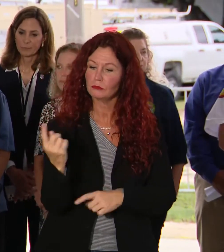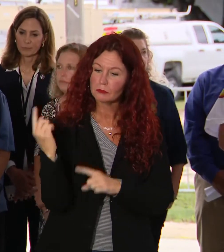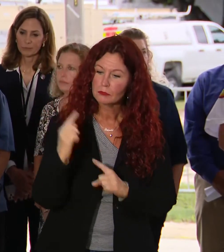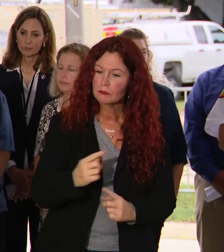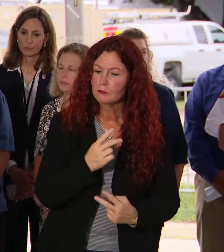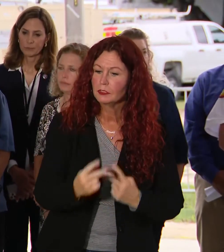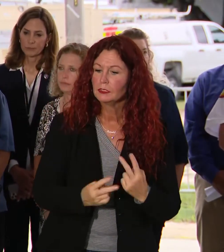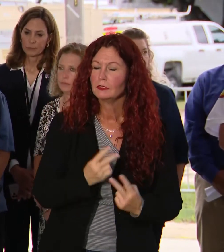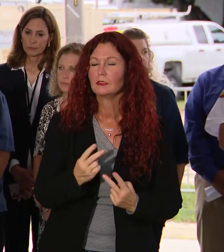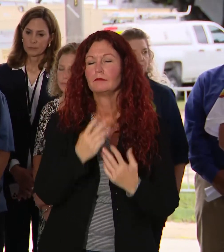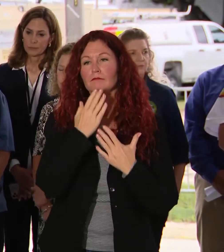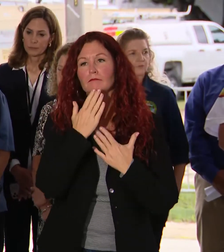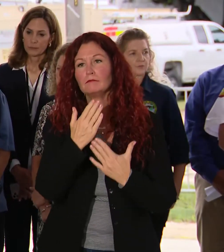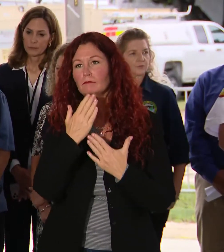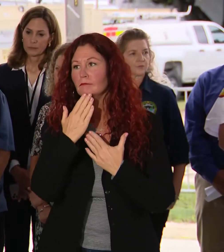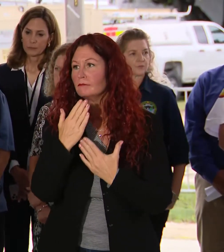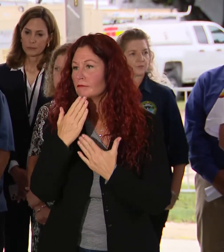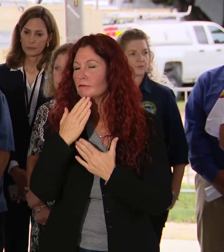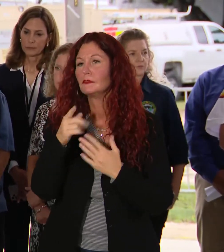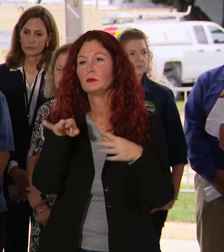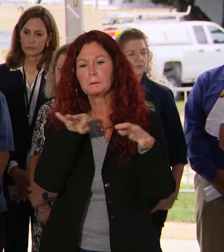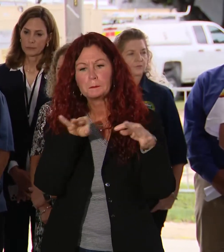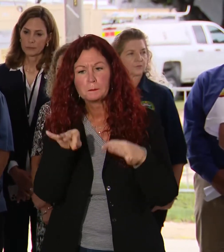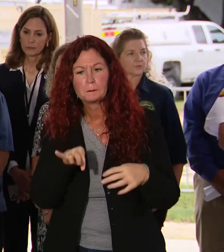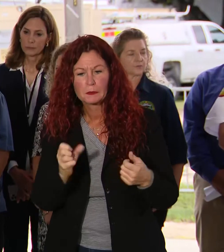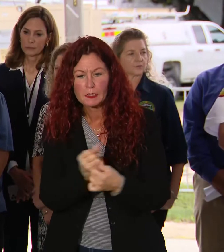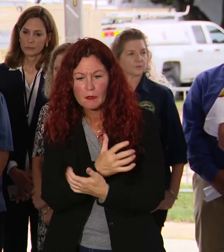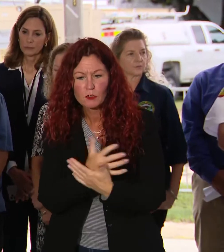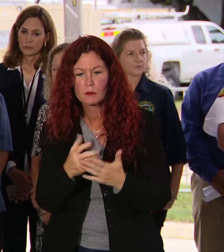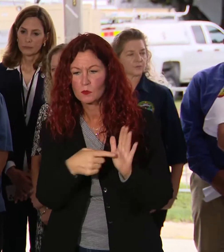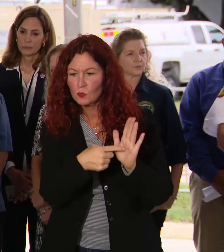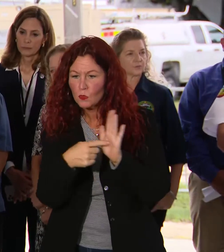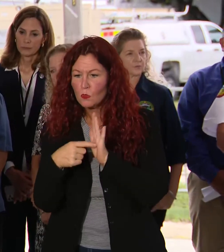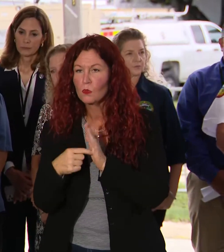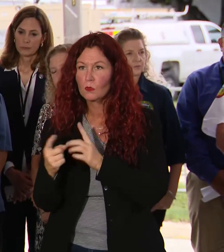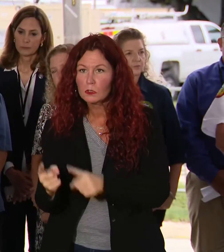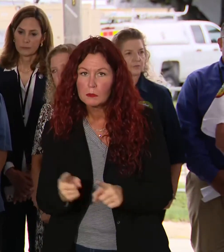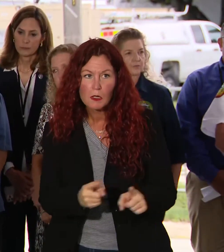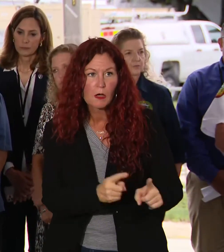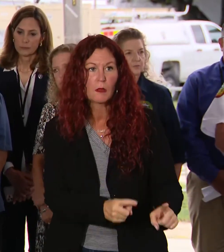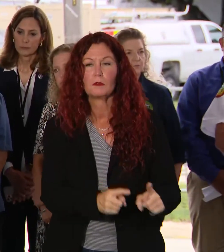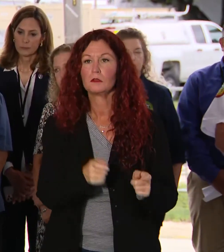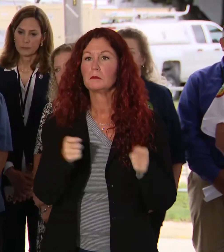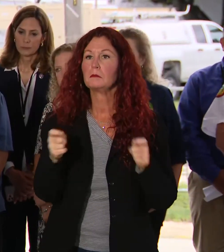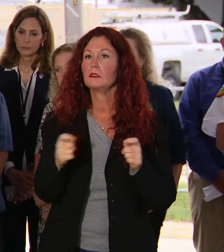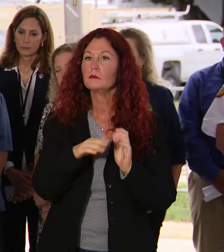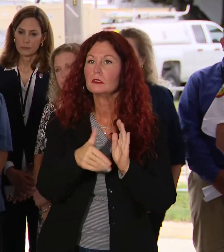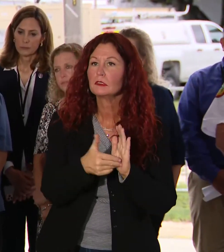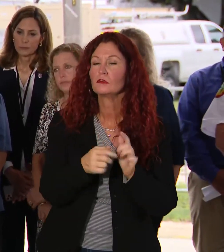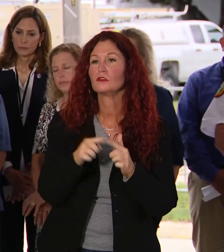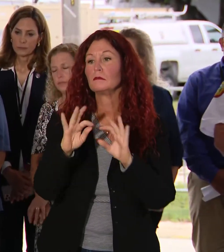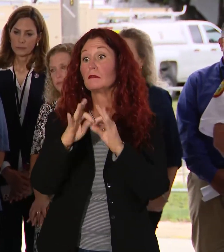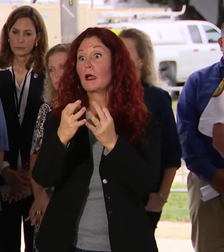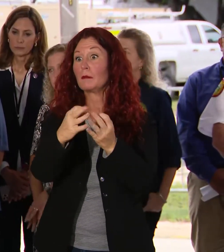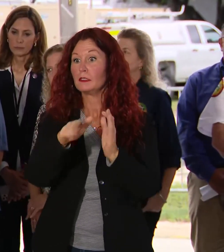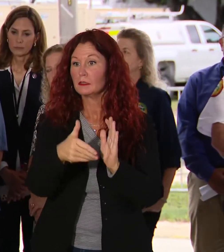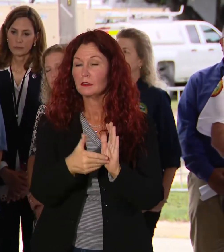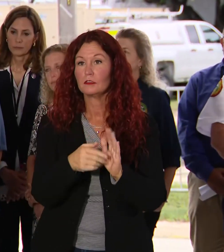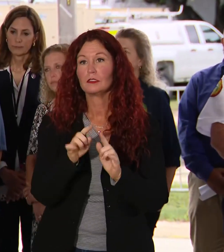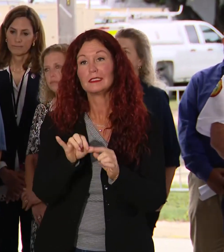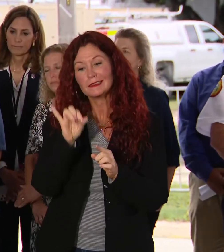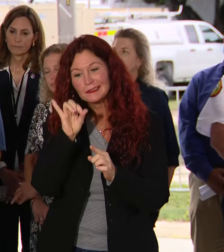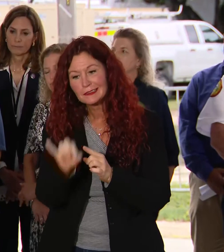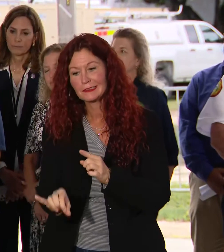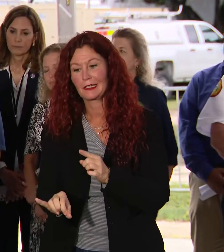comprehensive family assistance center, which is up and running, our support effort, and much, much more. And he spent over 3